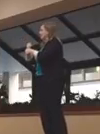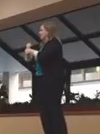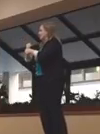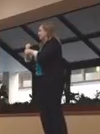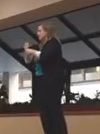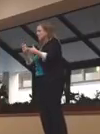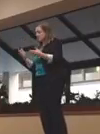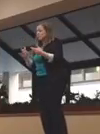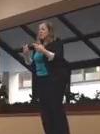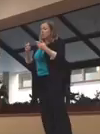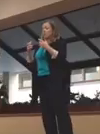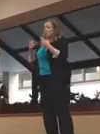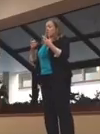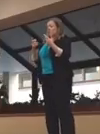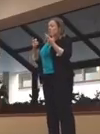a great burden.